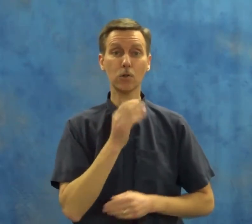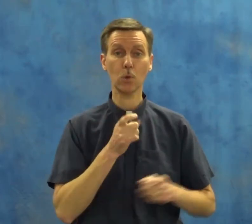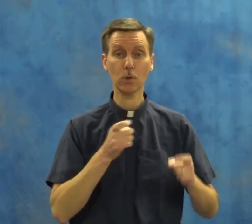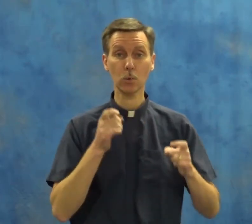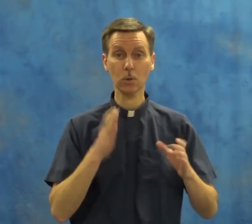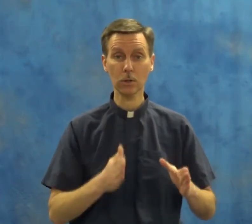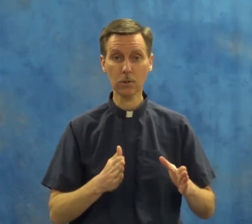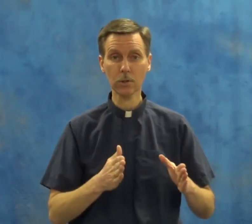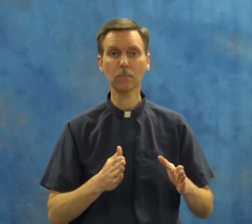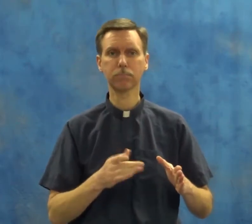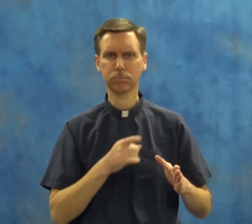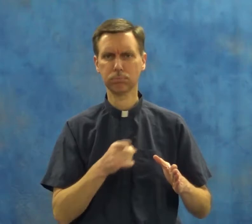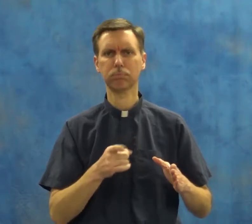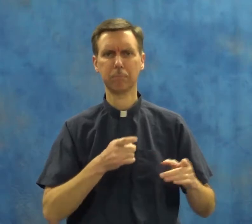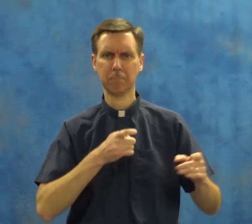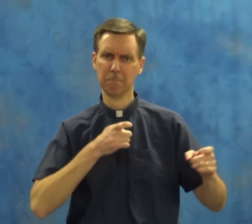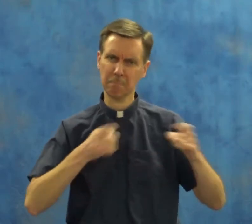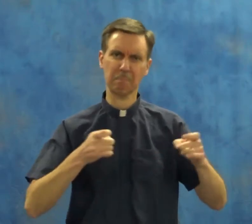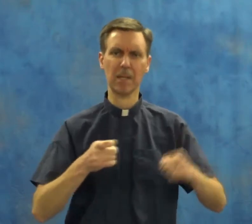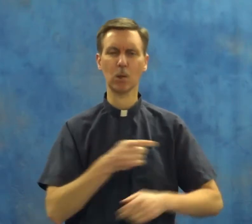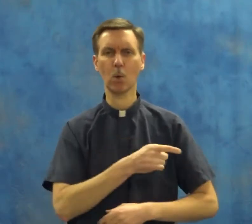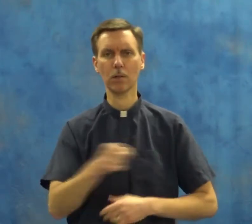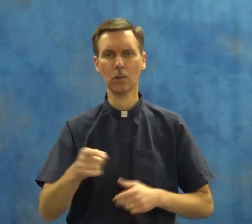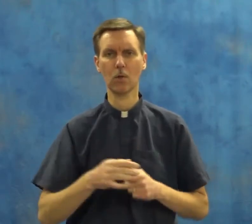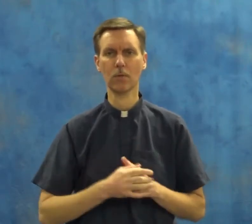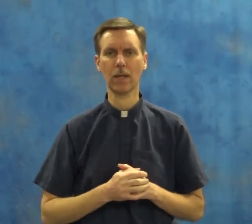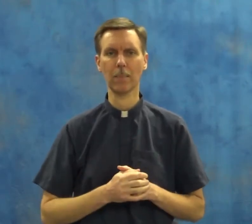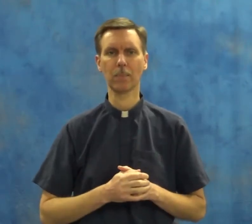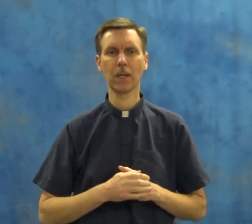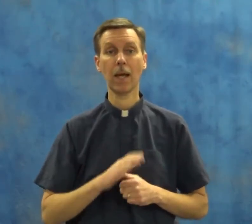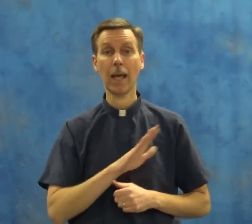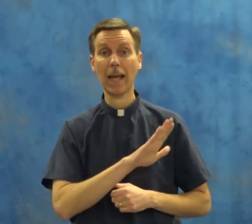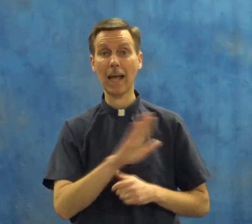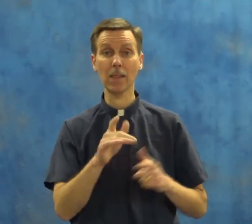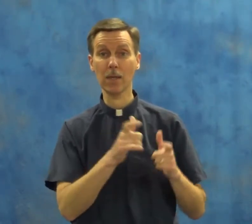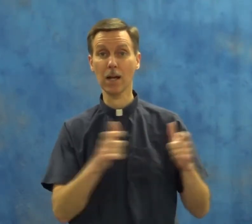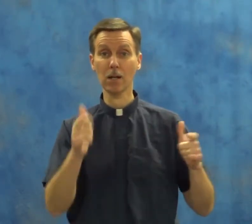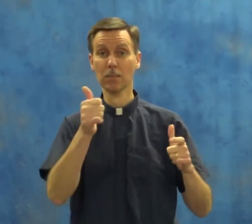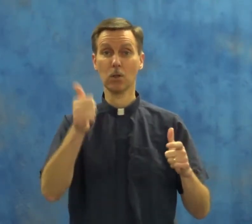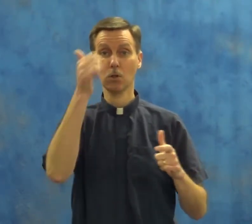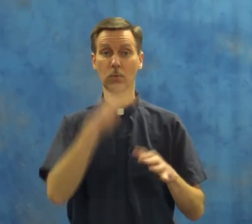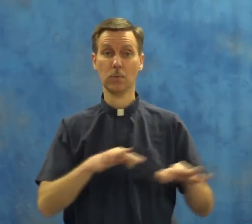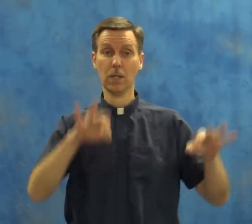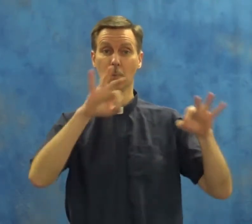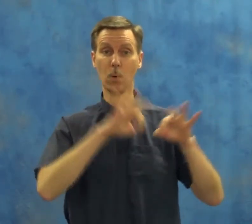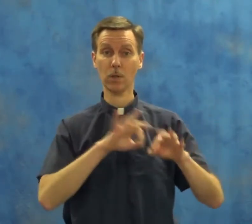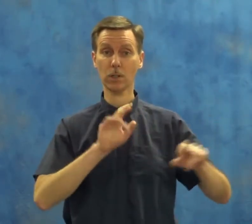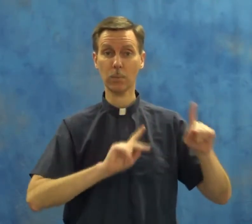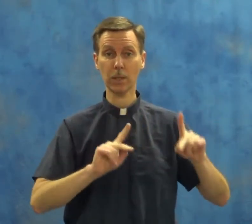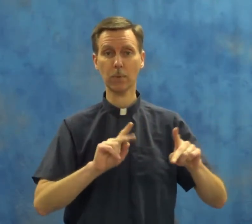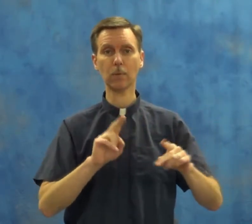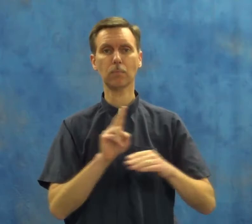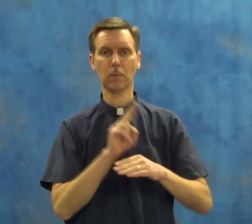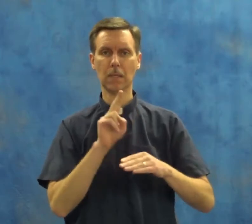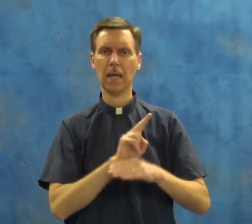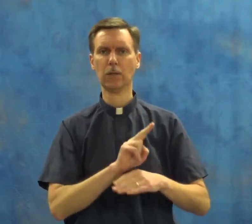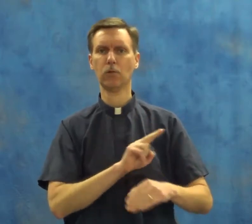non-Jewish rulers, they lord it over them. And their important people